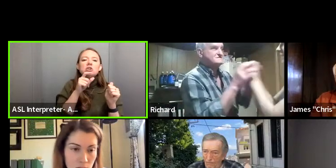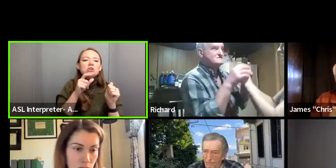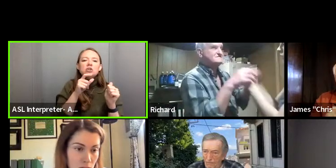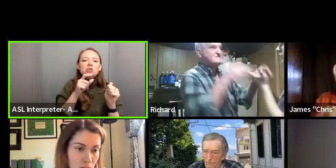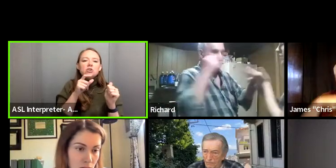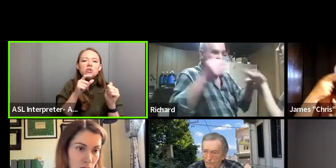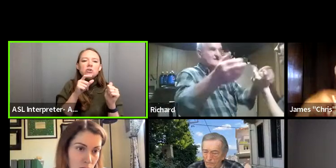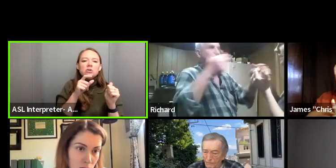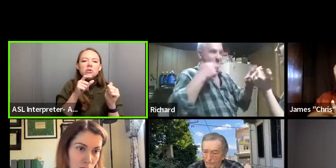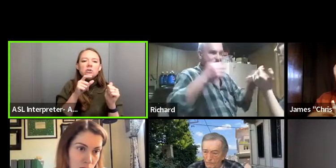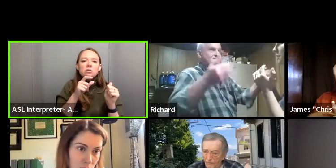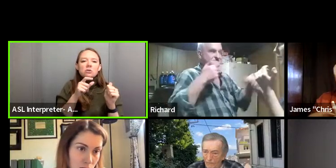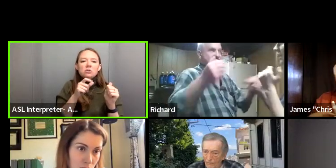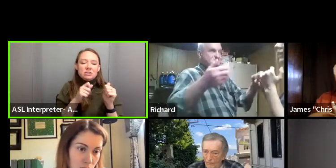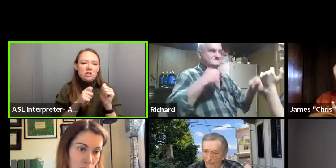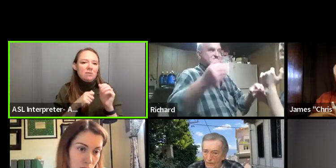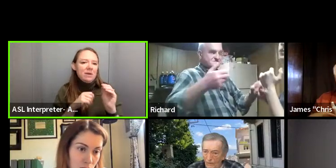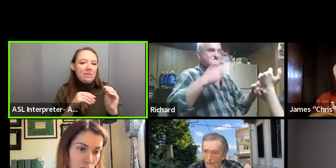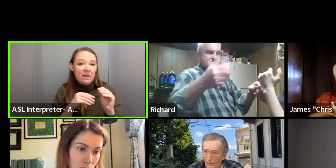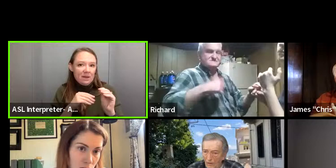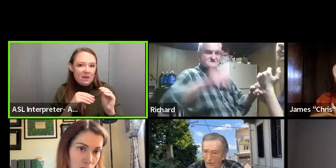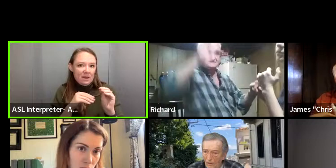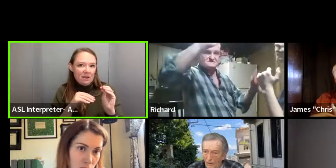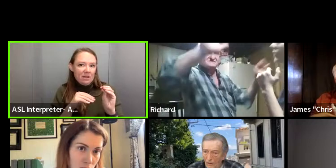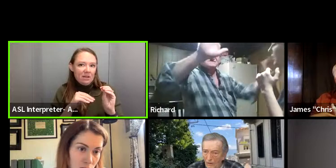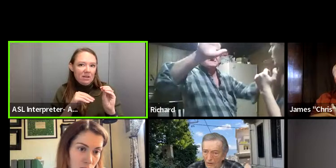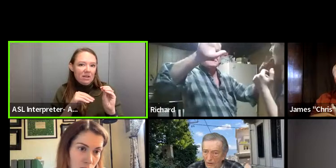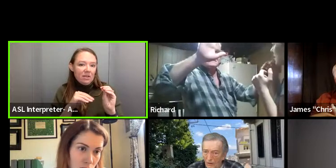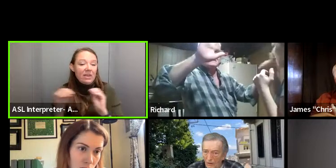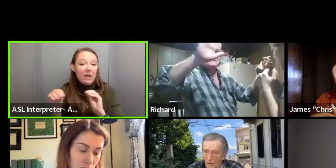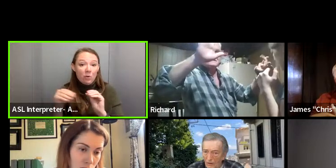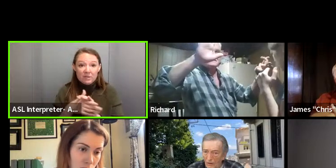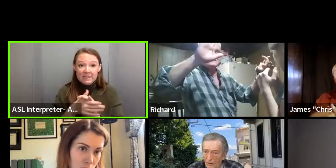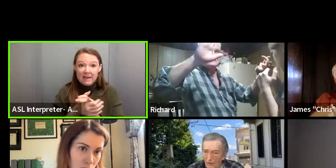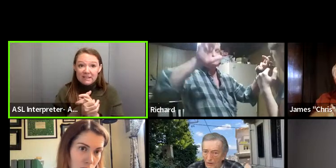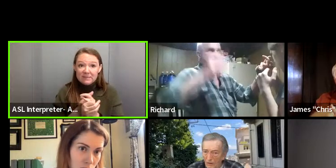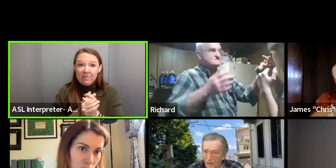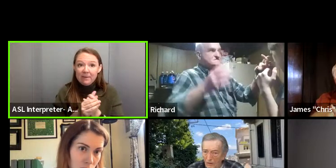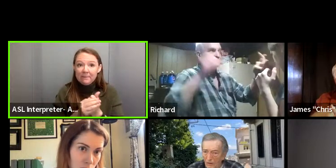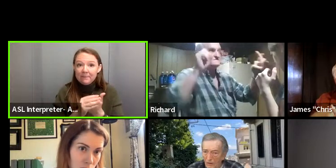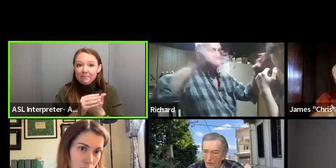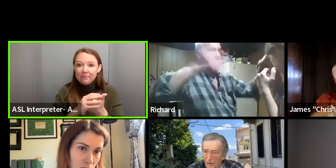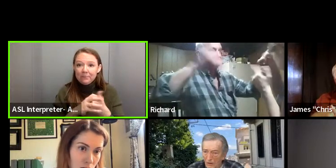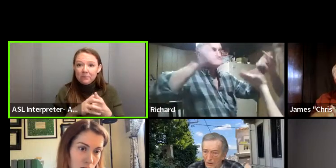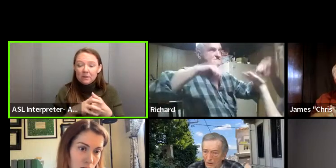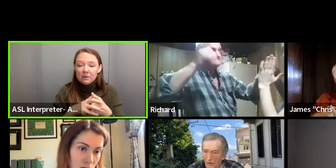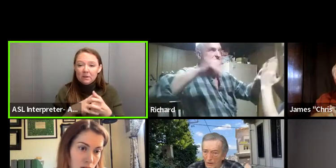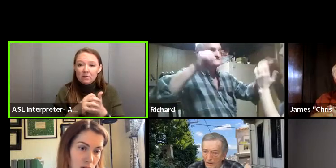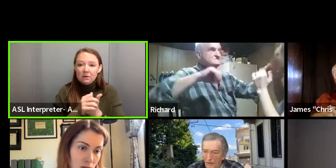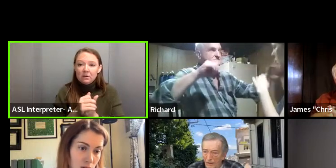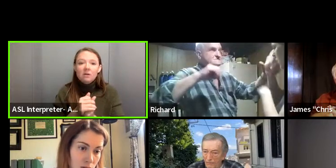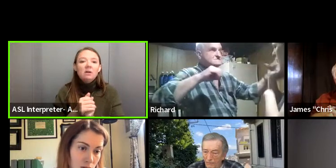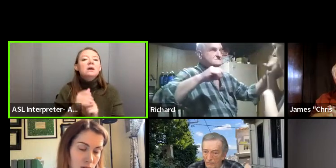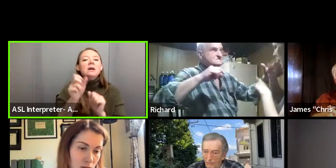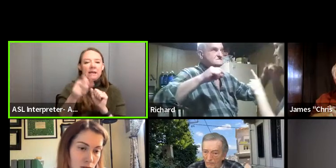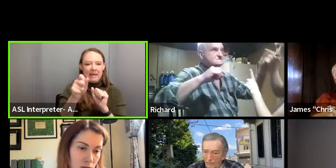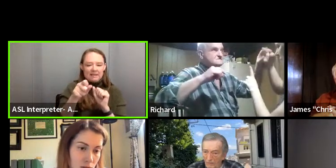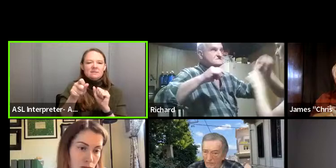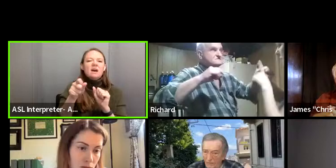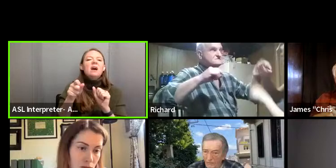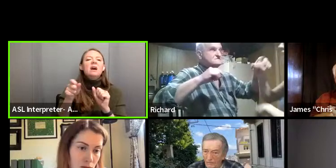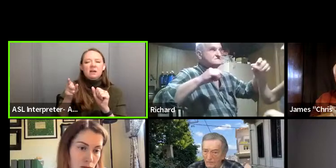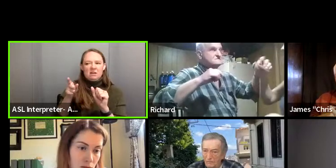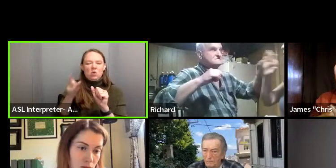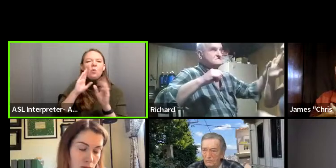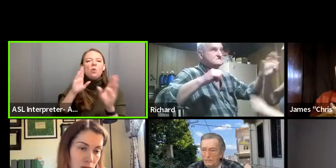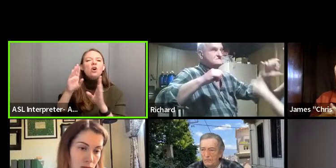as much as we were. So it's all good if you want to continue. They will present next month? Yes, we will reschedule with them.